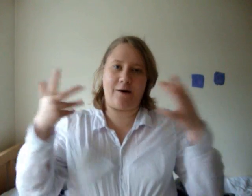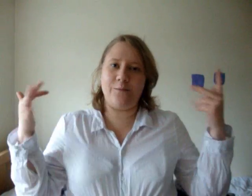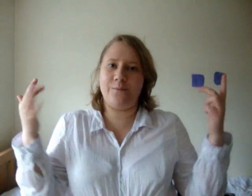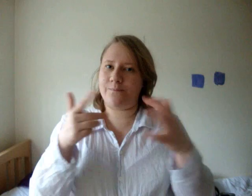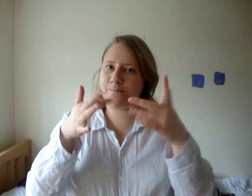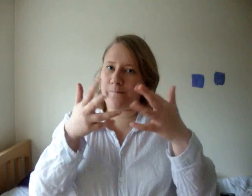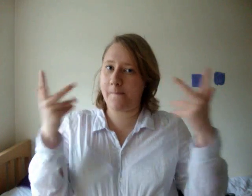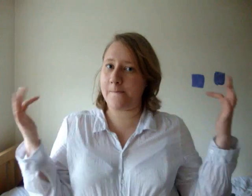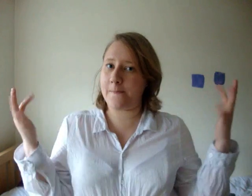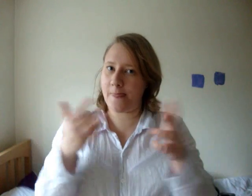How?